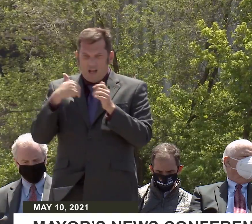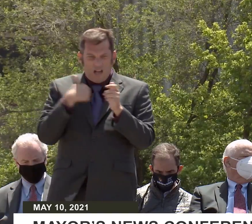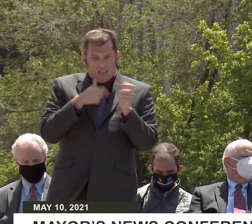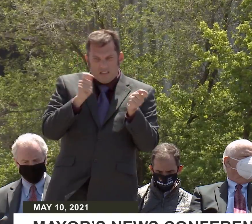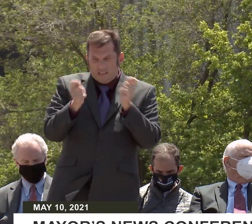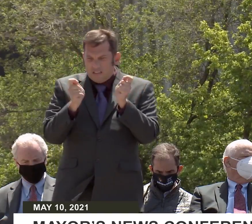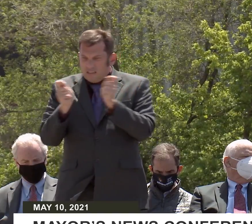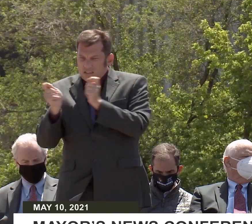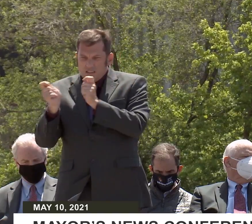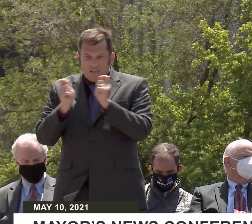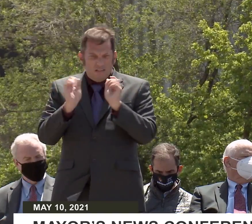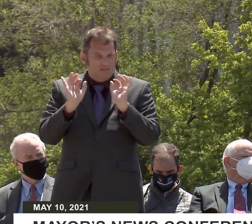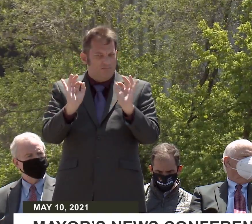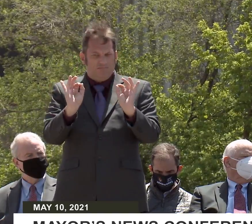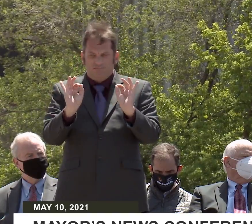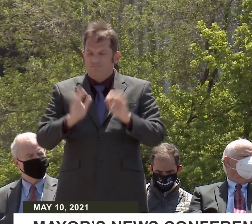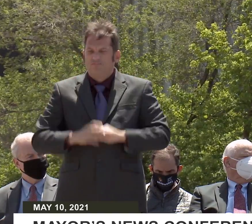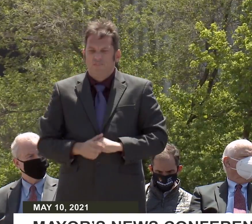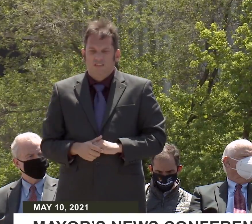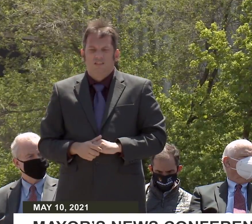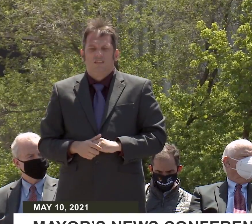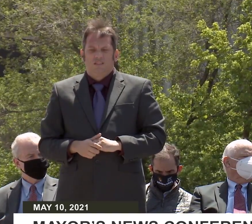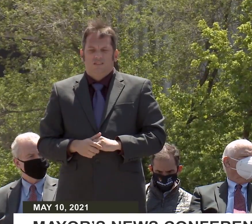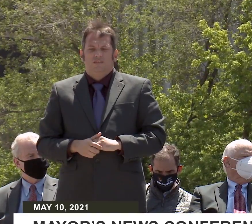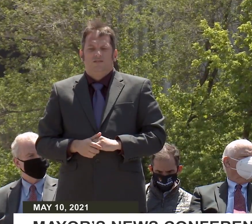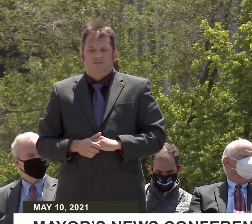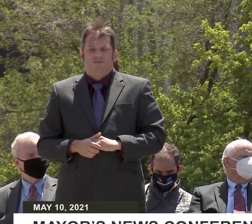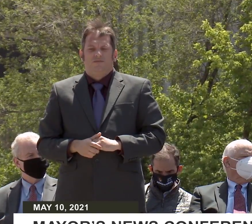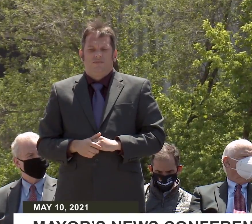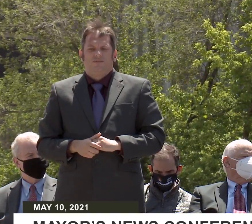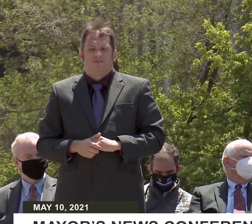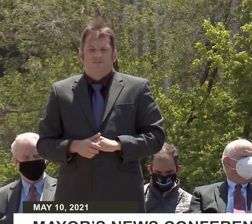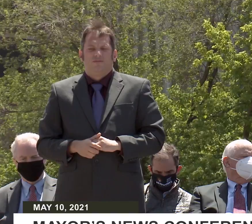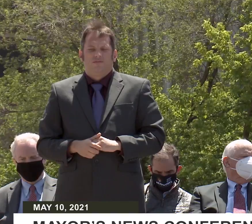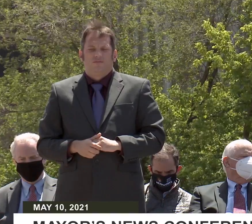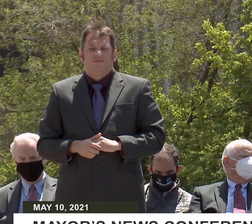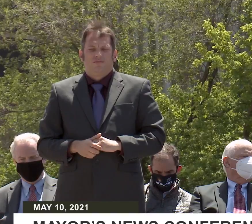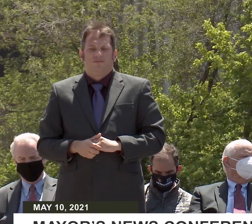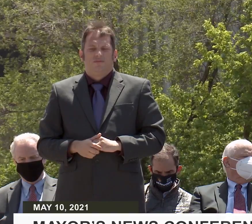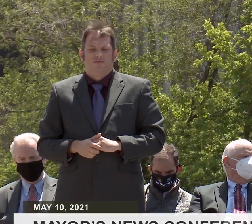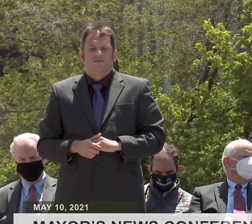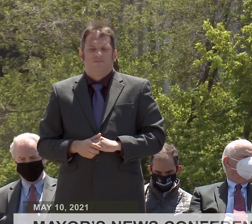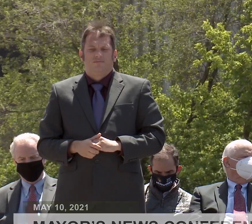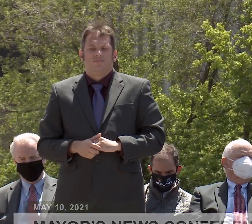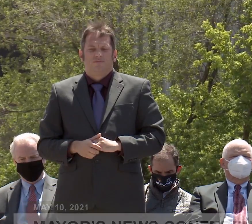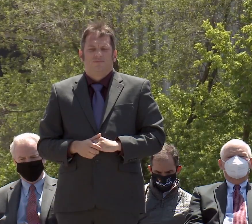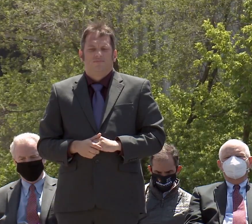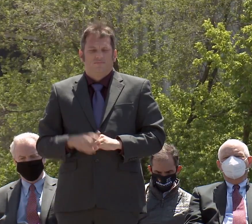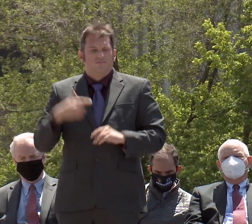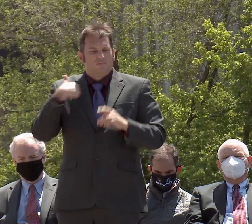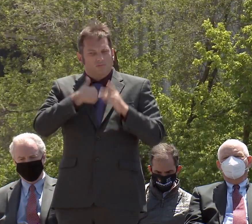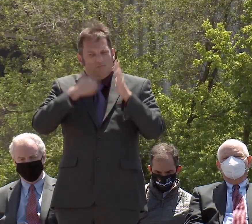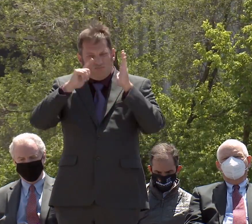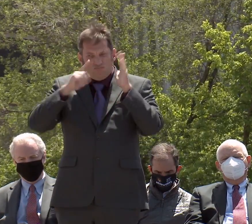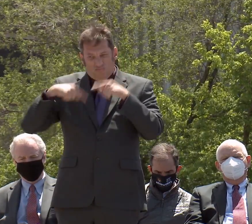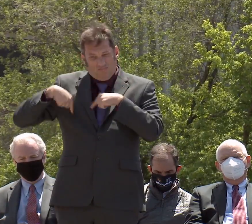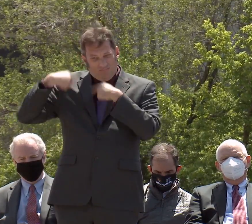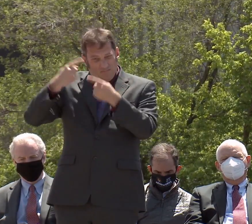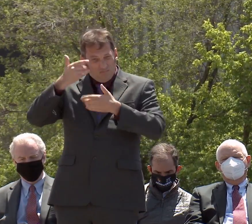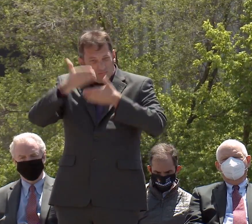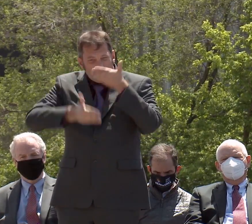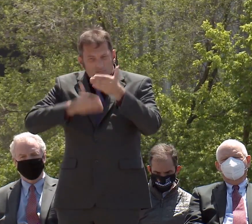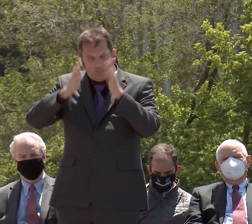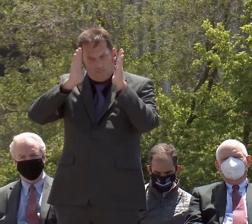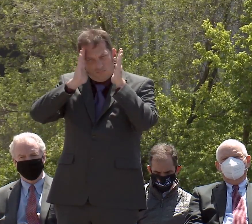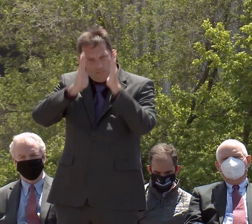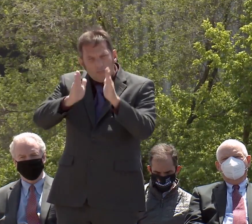excited about the progress being made here today to tackle pollution, flooding, and climate change. And we're